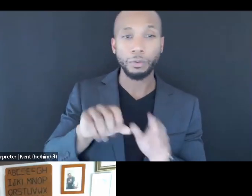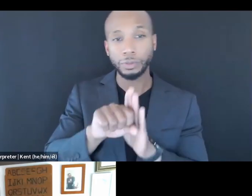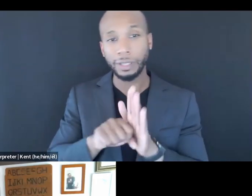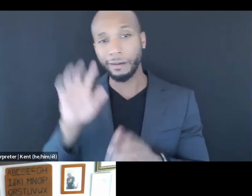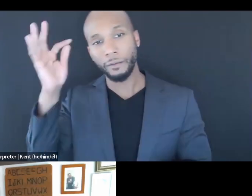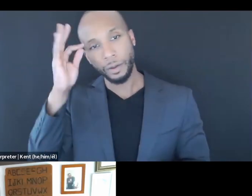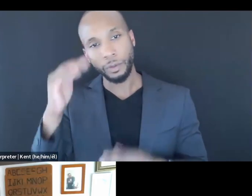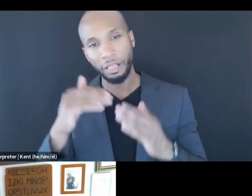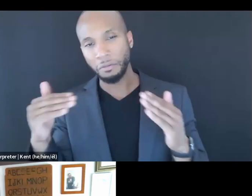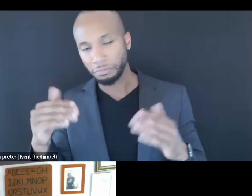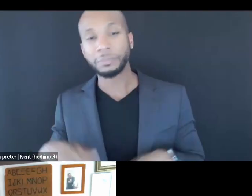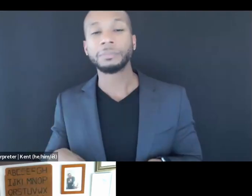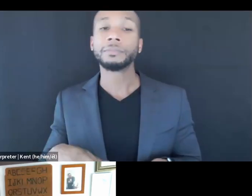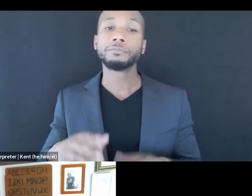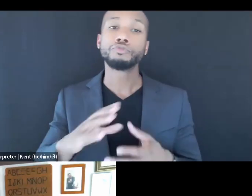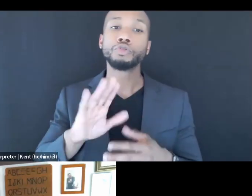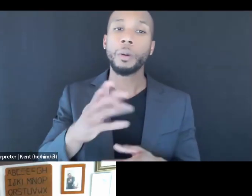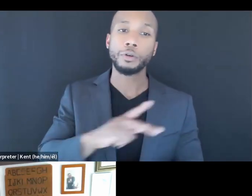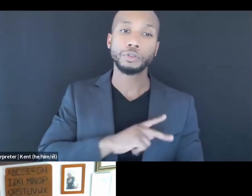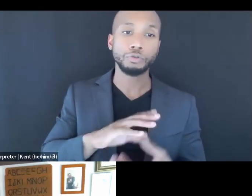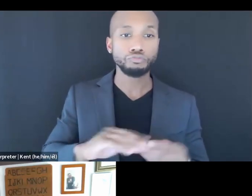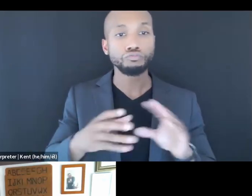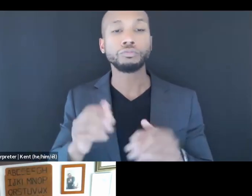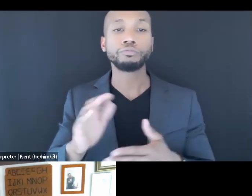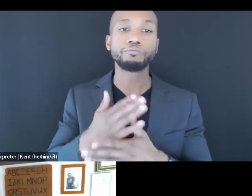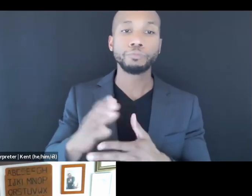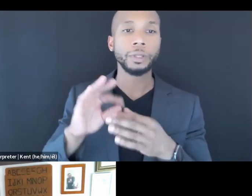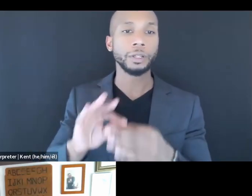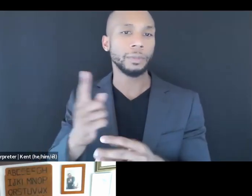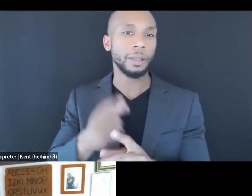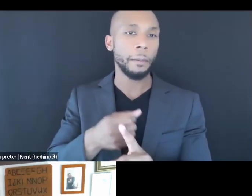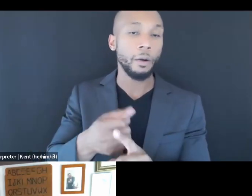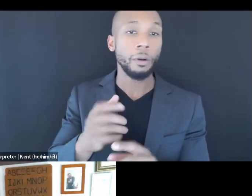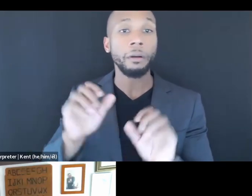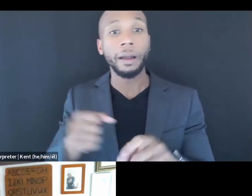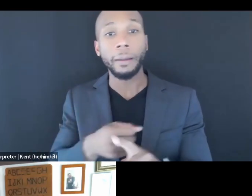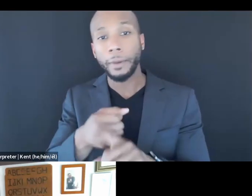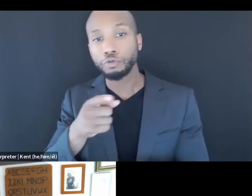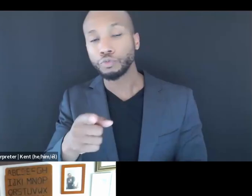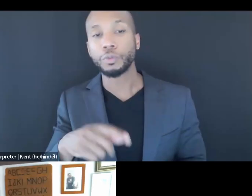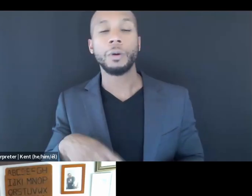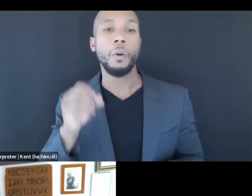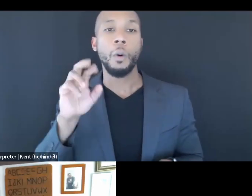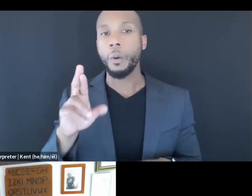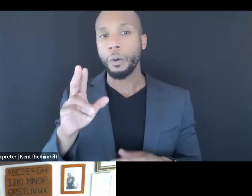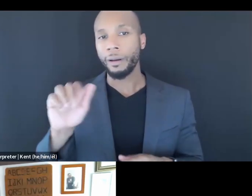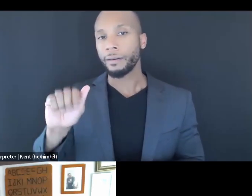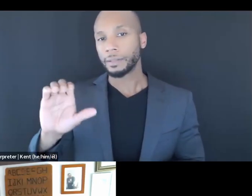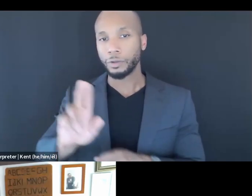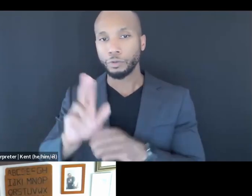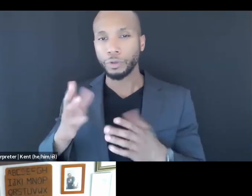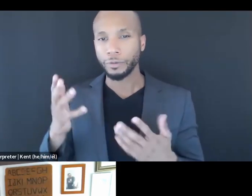or federal level. Tell your personal story about something that's impacting or could impact you or an AAC user